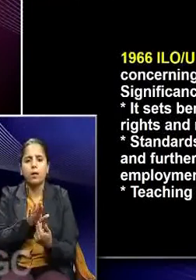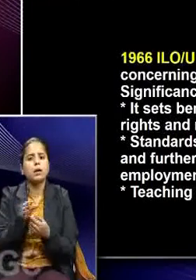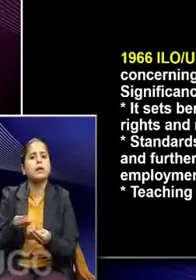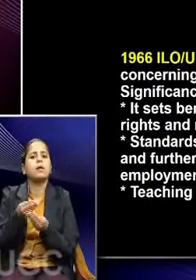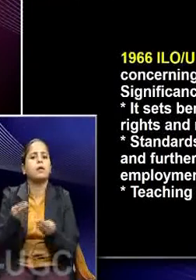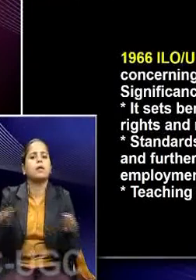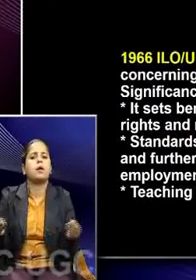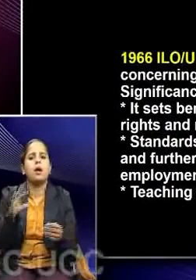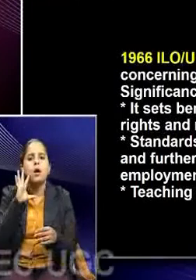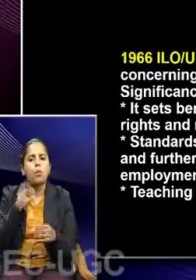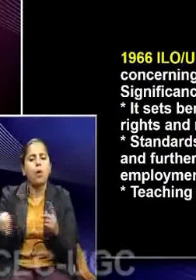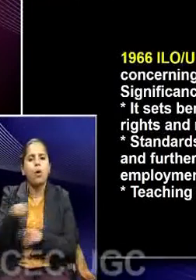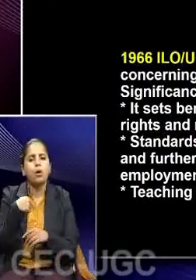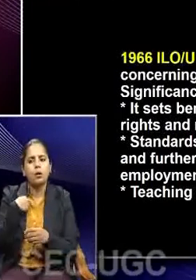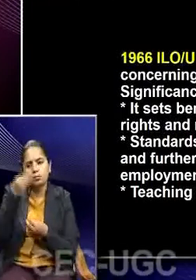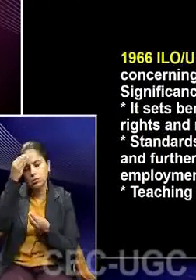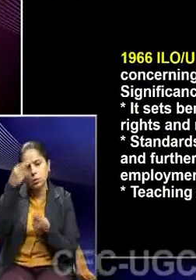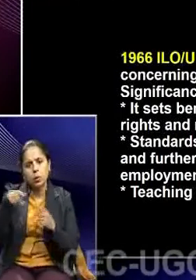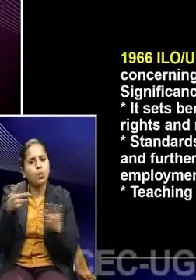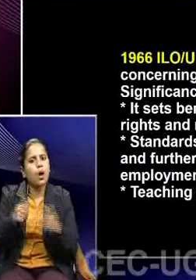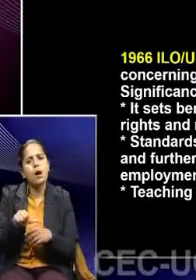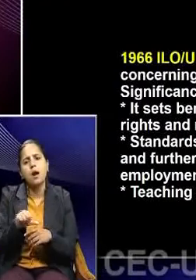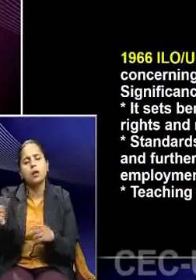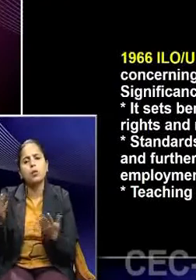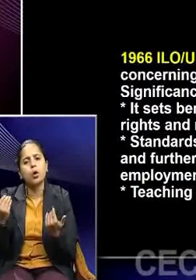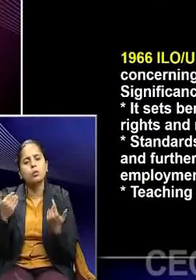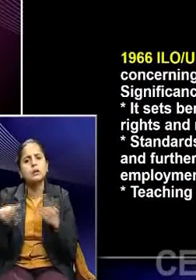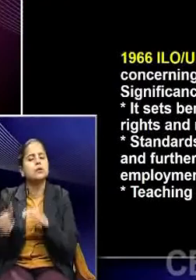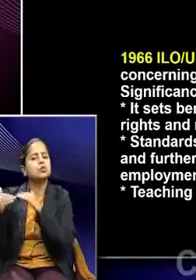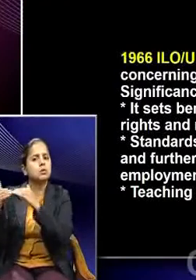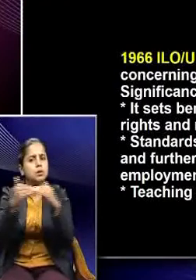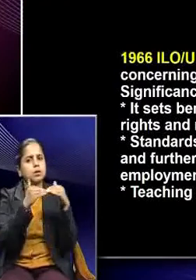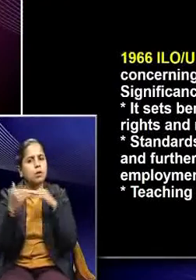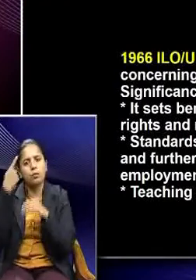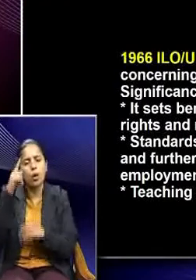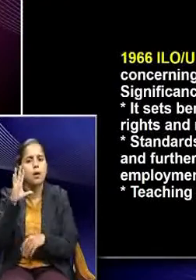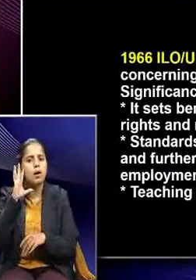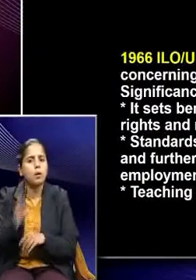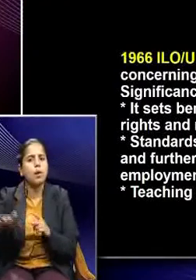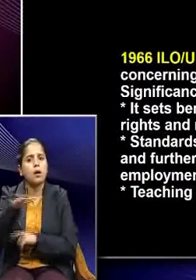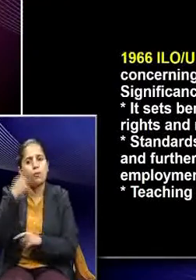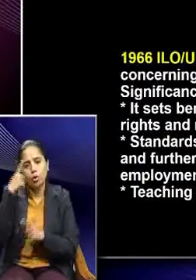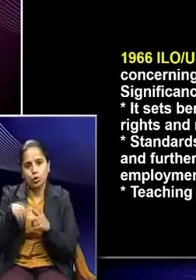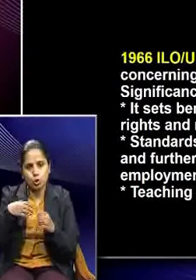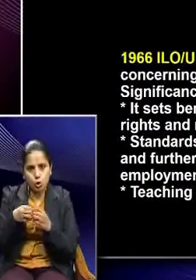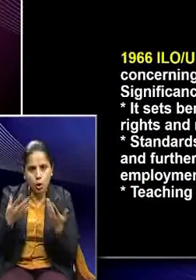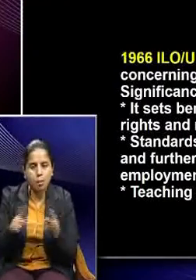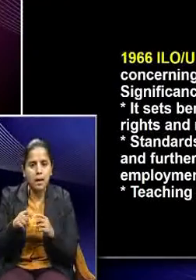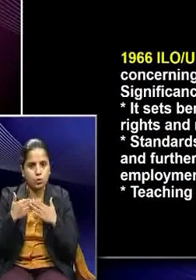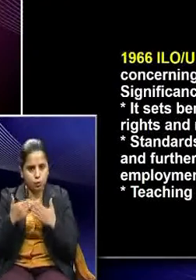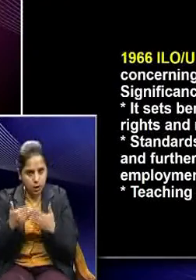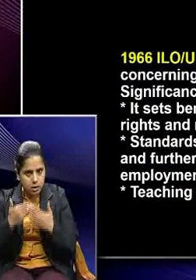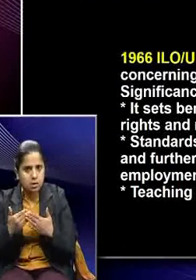important insights with respect to what could be the standards for important issues like recruitment,